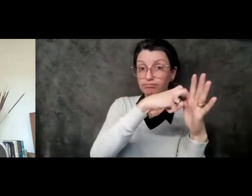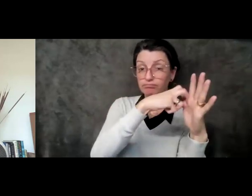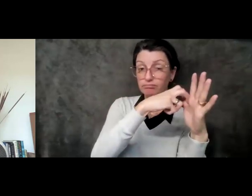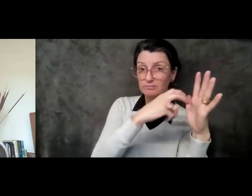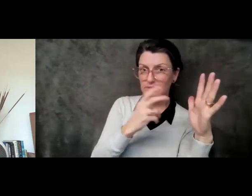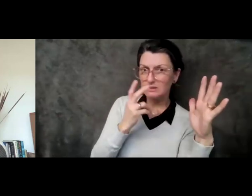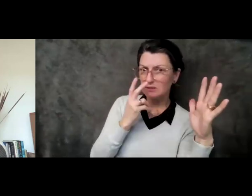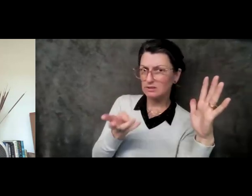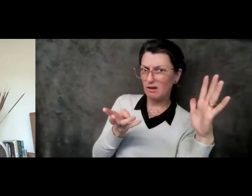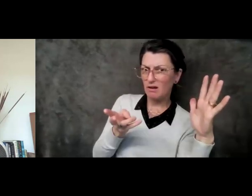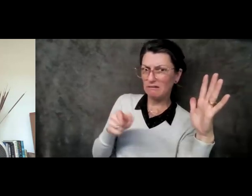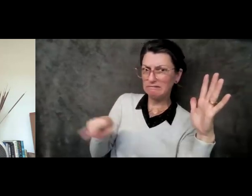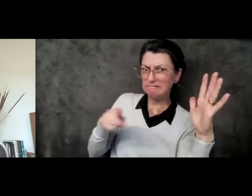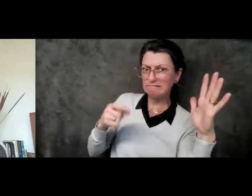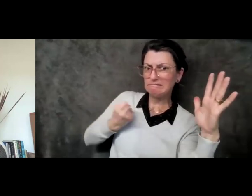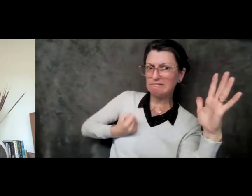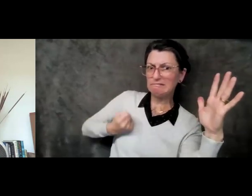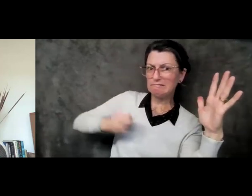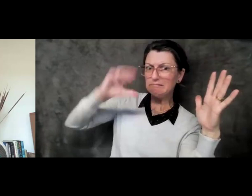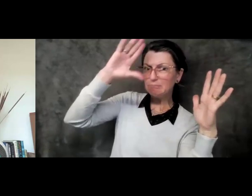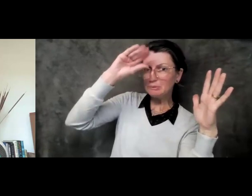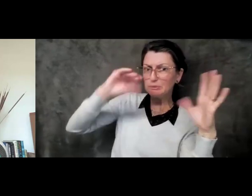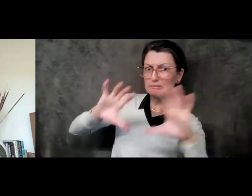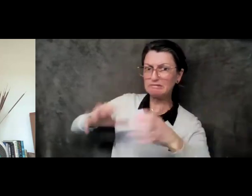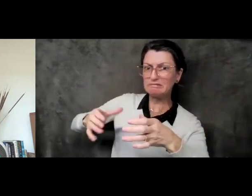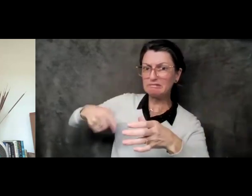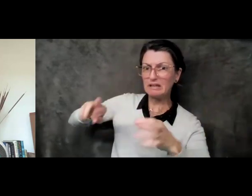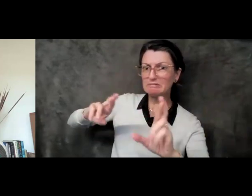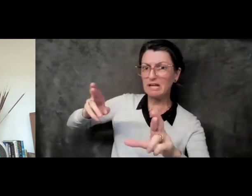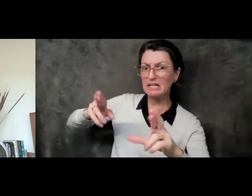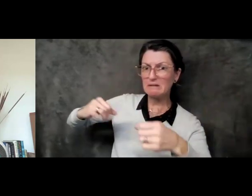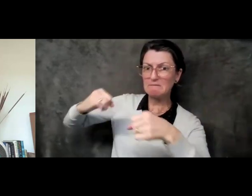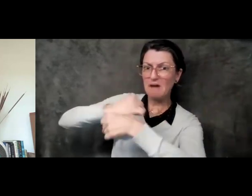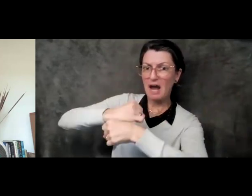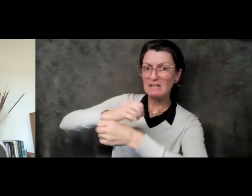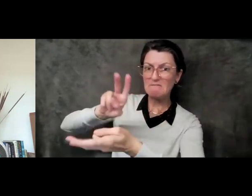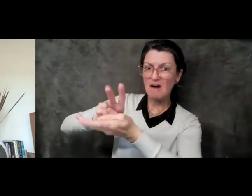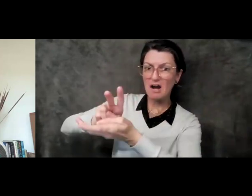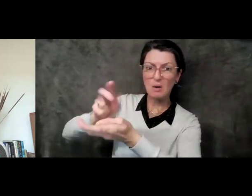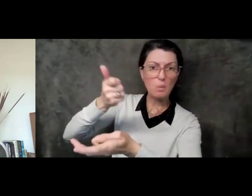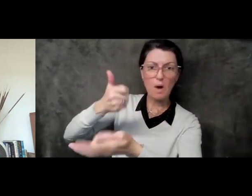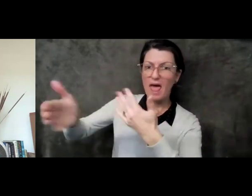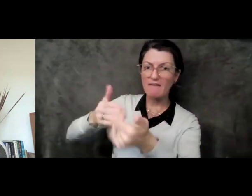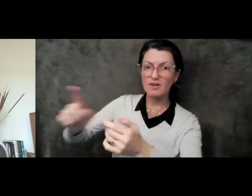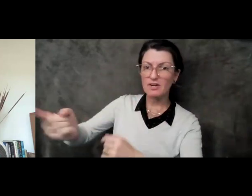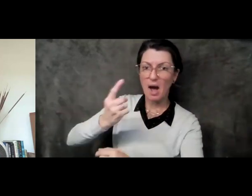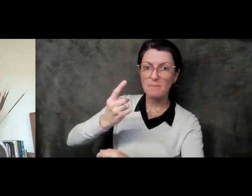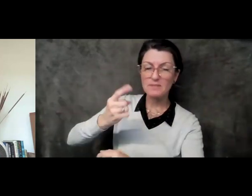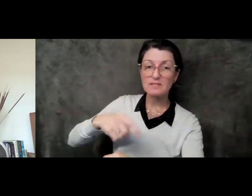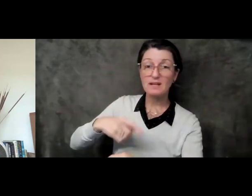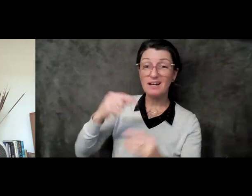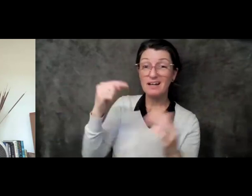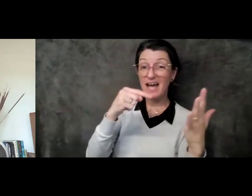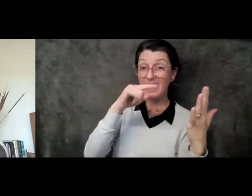way. What's wrong with this picture is that this is one of the lucky nights when the child has won